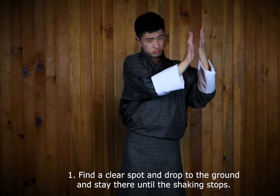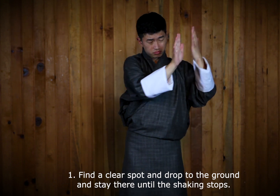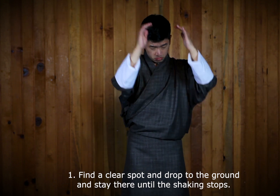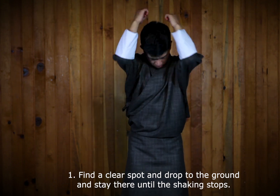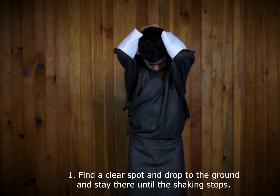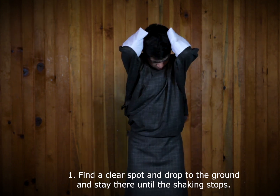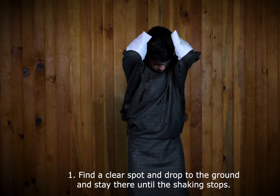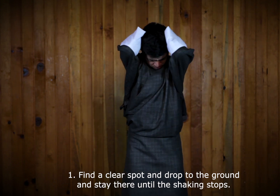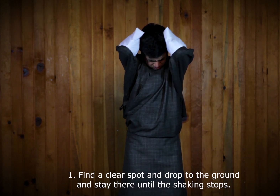shaking stops.